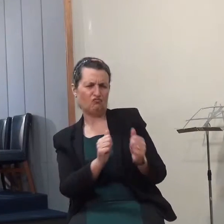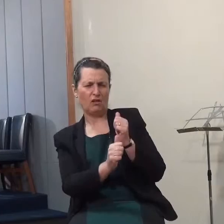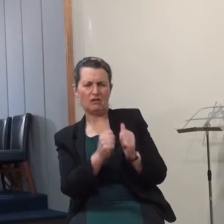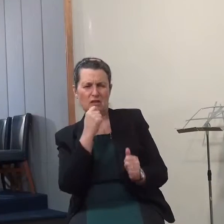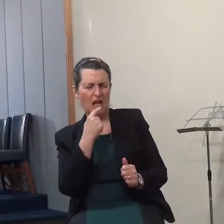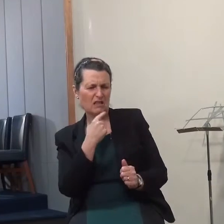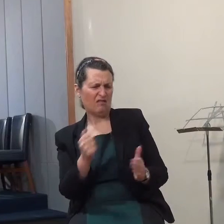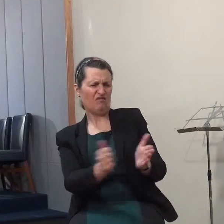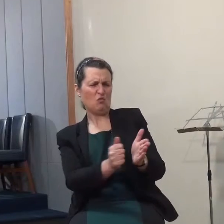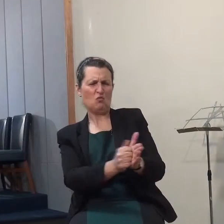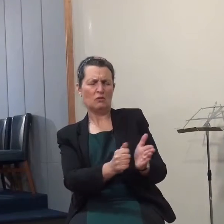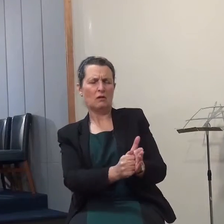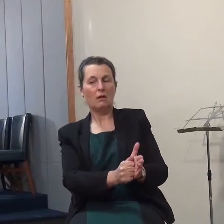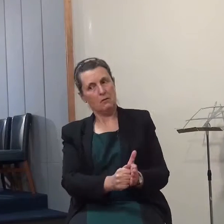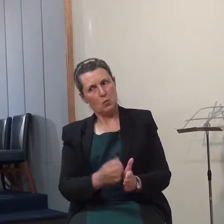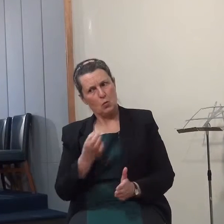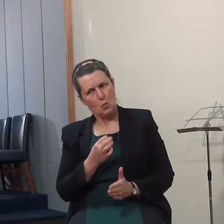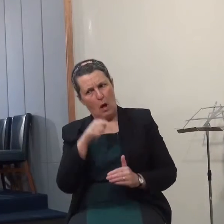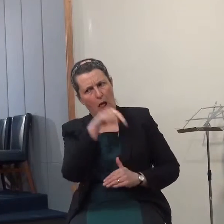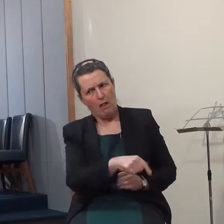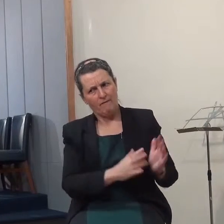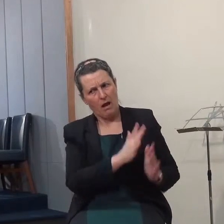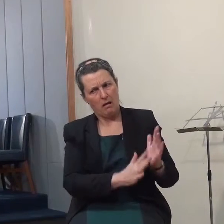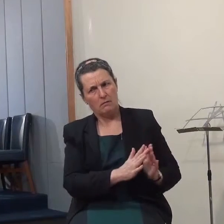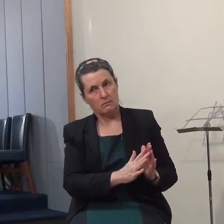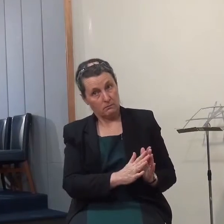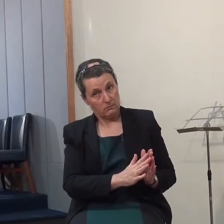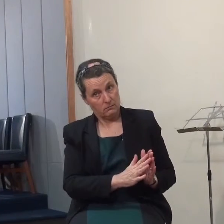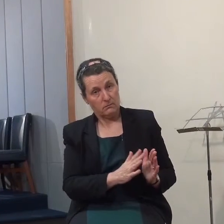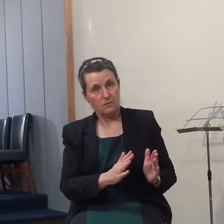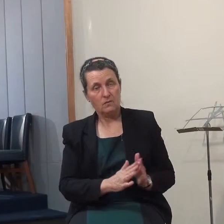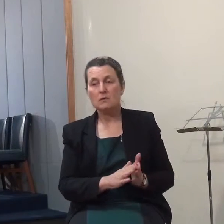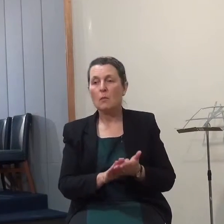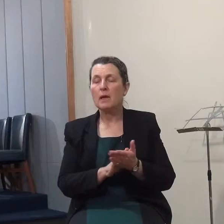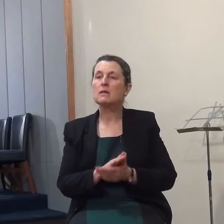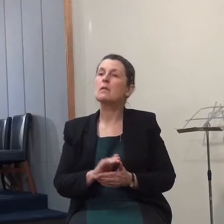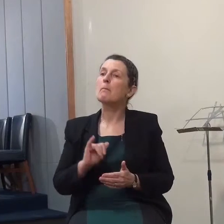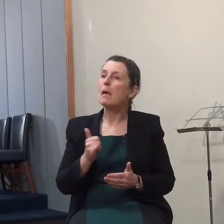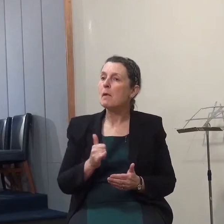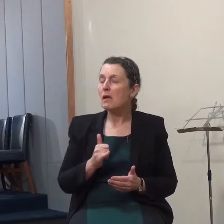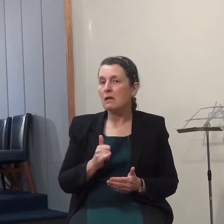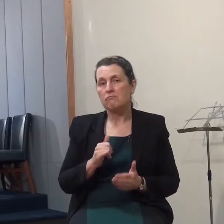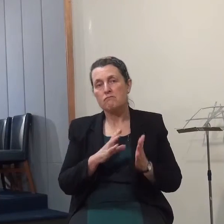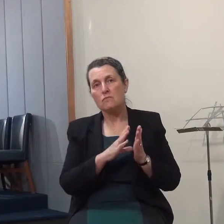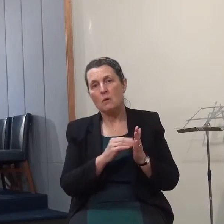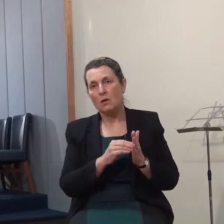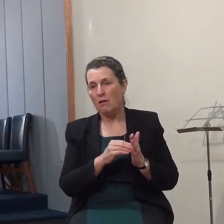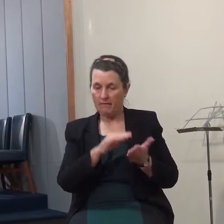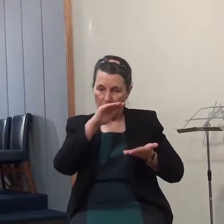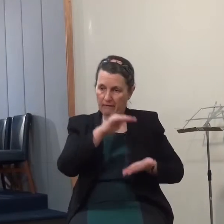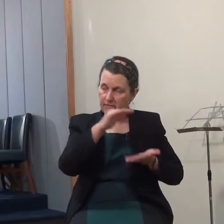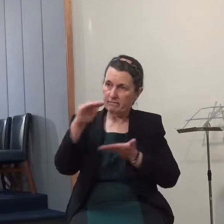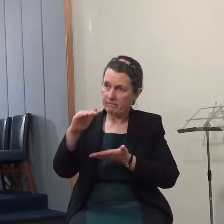fire. Therefore, if thou bring thy gift to the altar, and there rememberest that thy brother